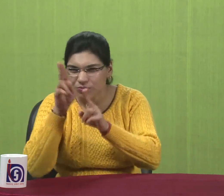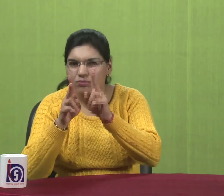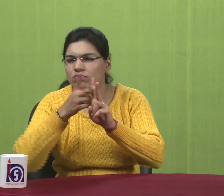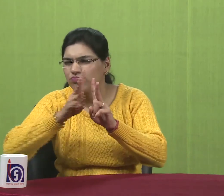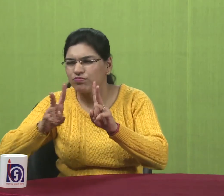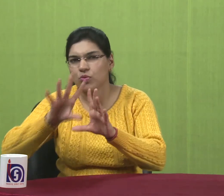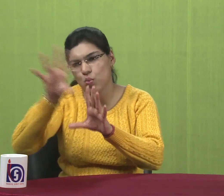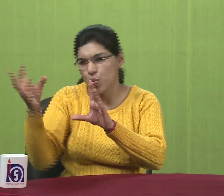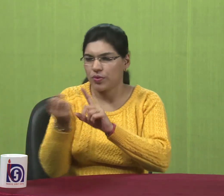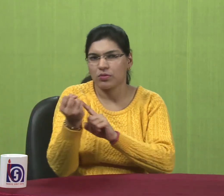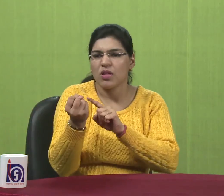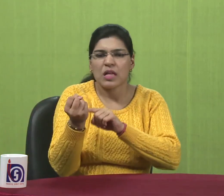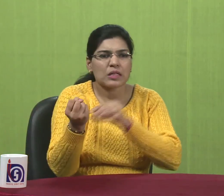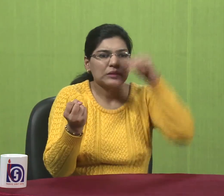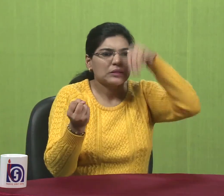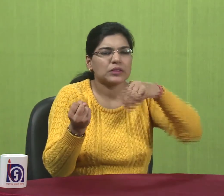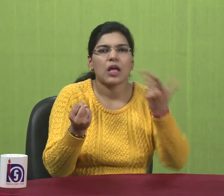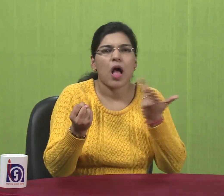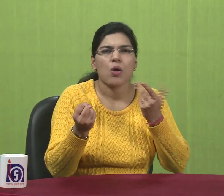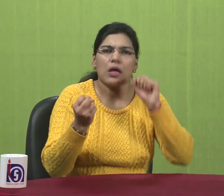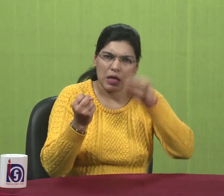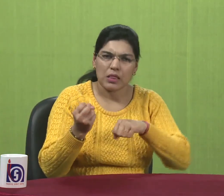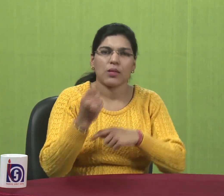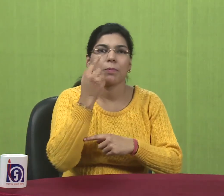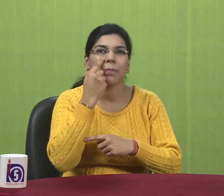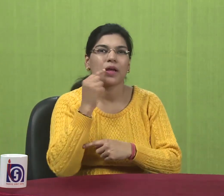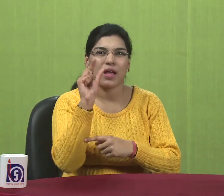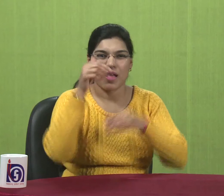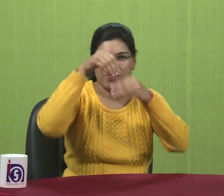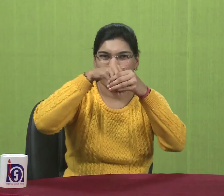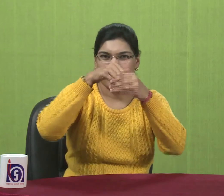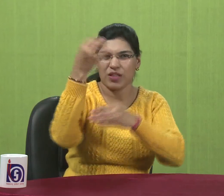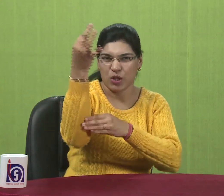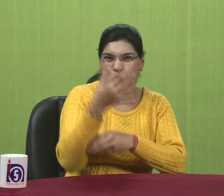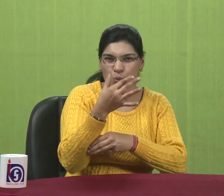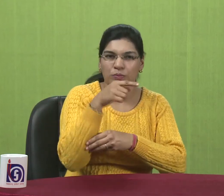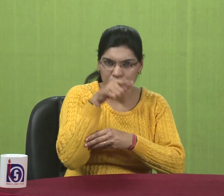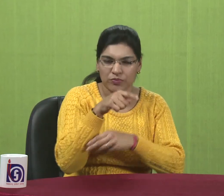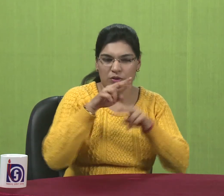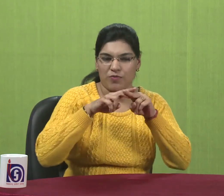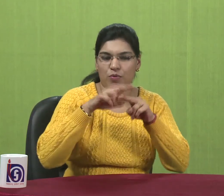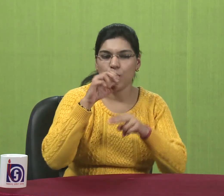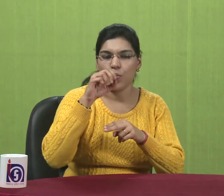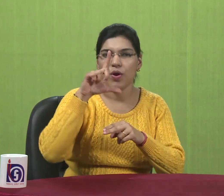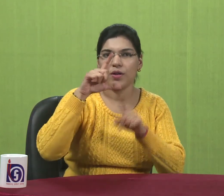the default name new folder, and you can put anything you want in